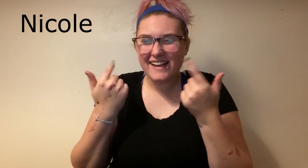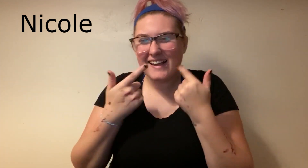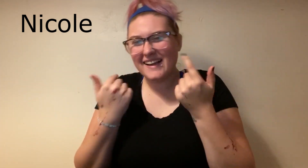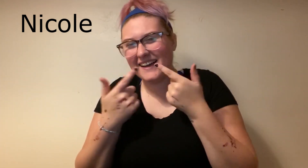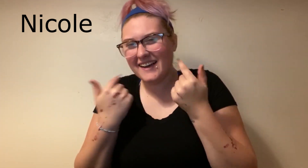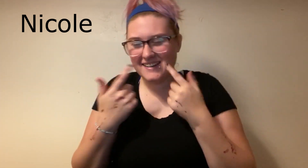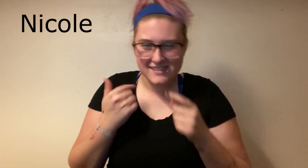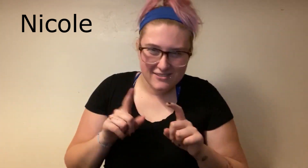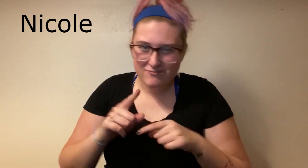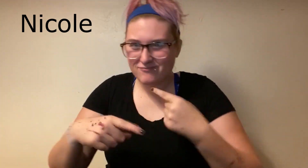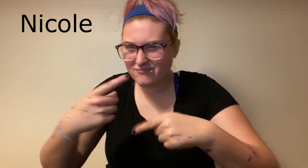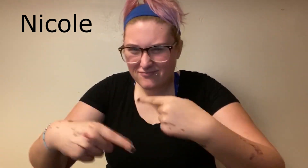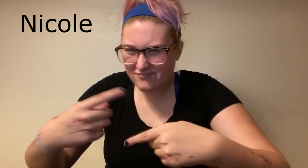laughing.